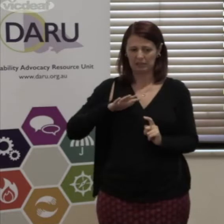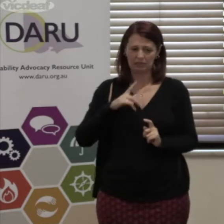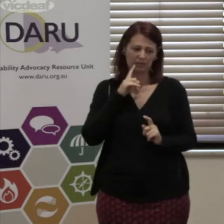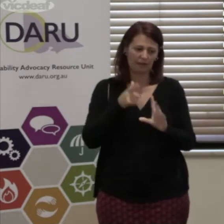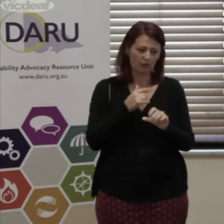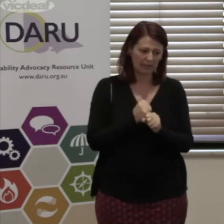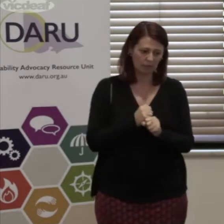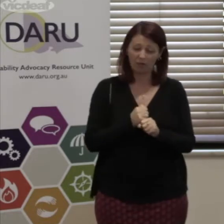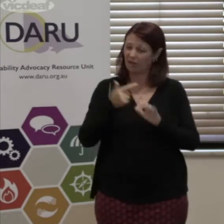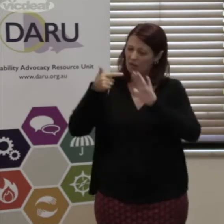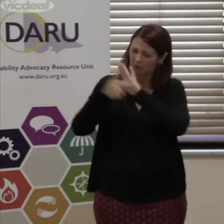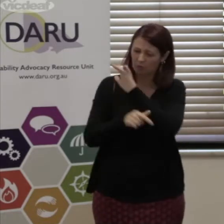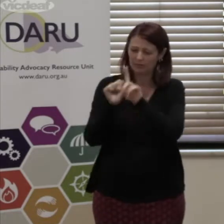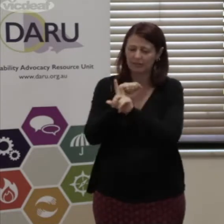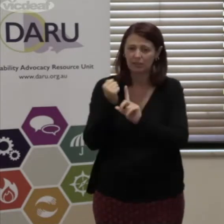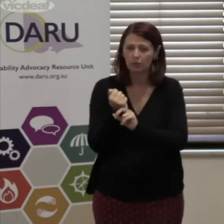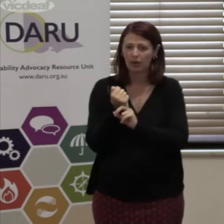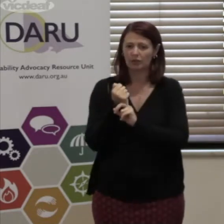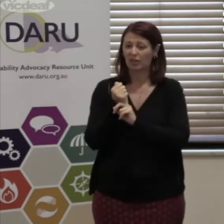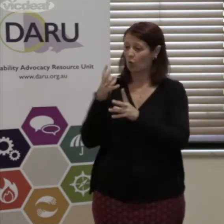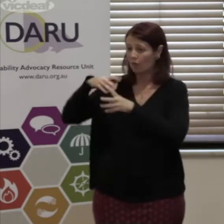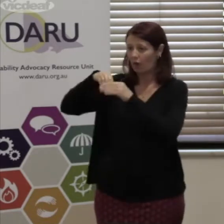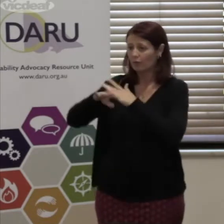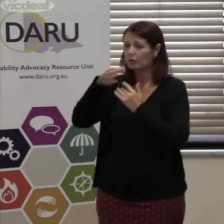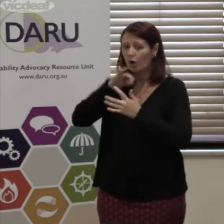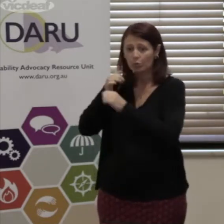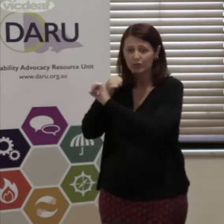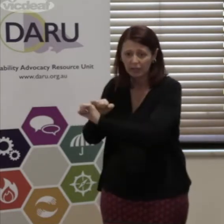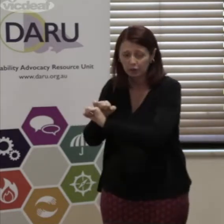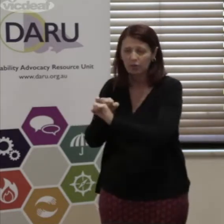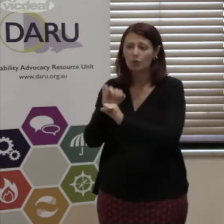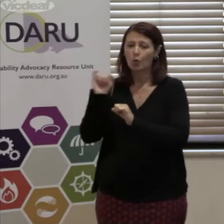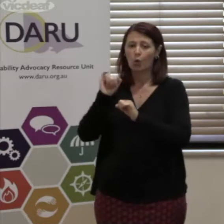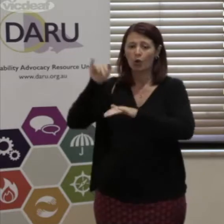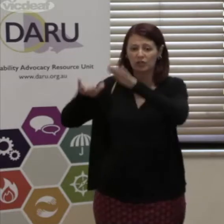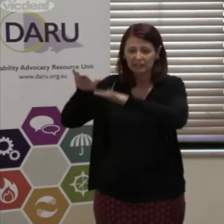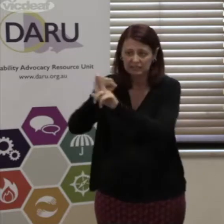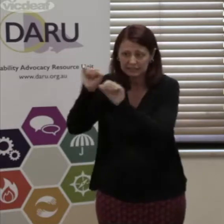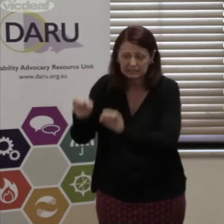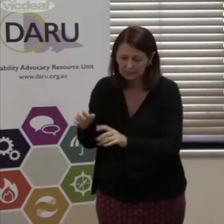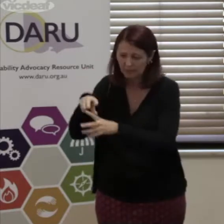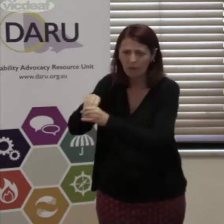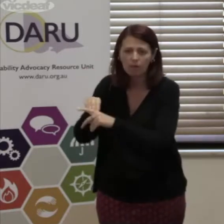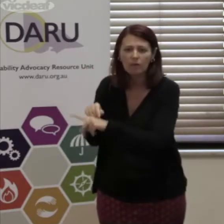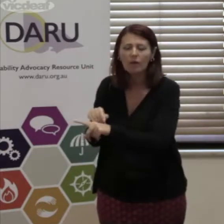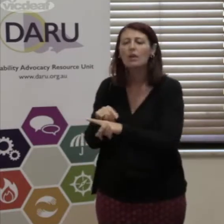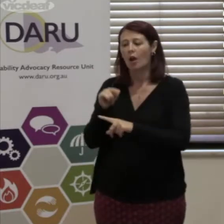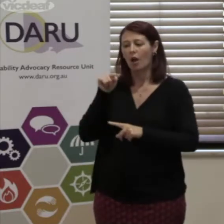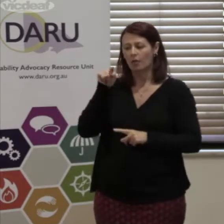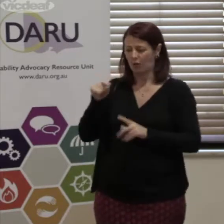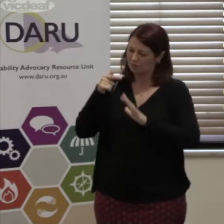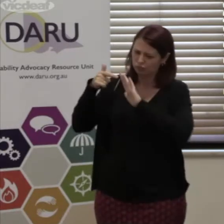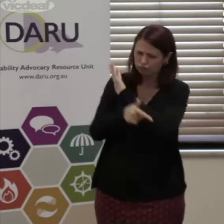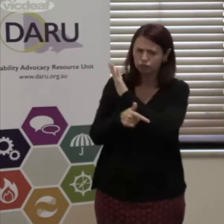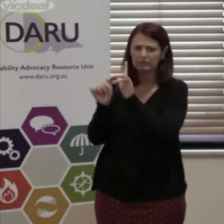who are in complex situations, who are in contact with child protection or in contact with the justice system, those